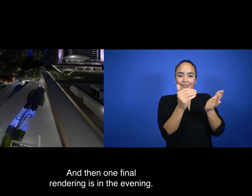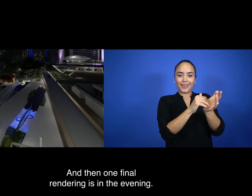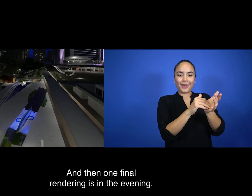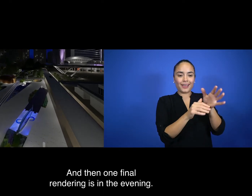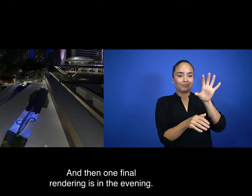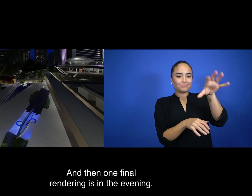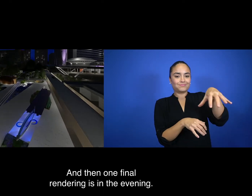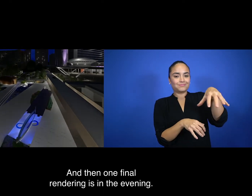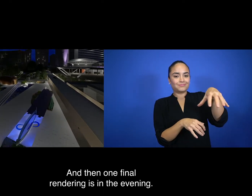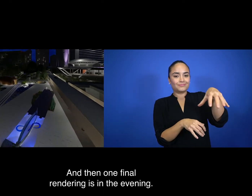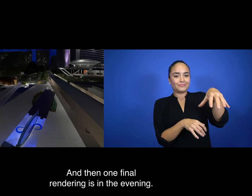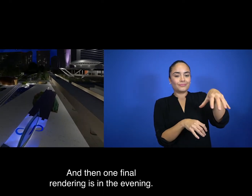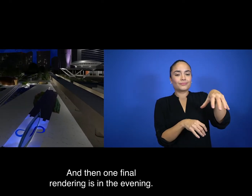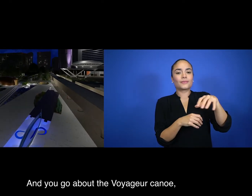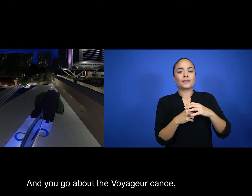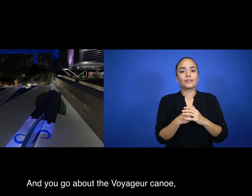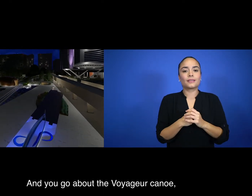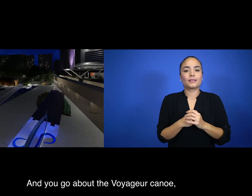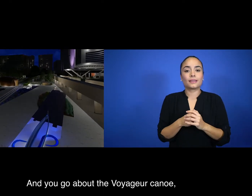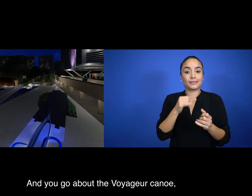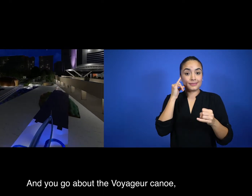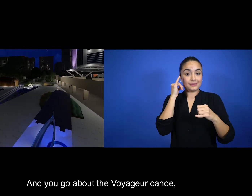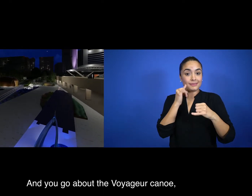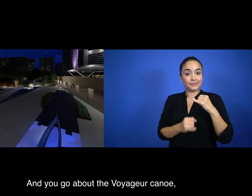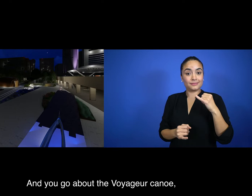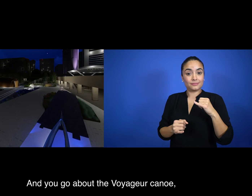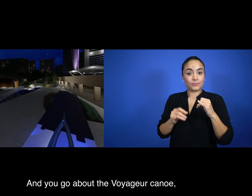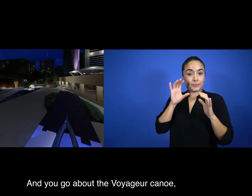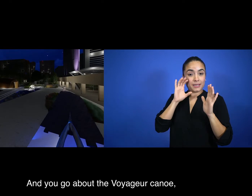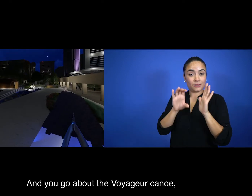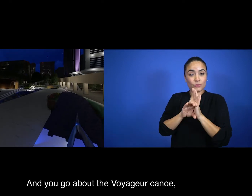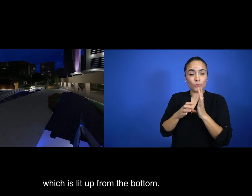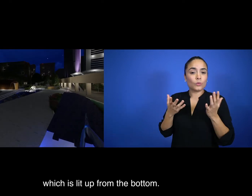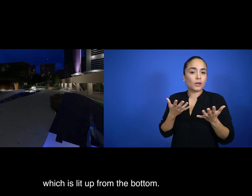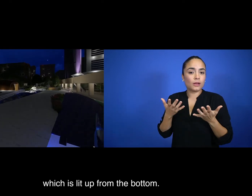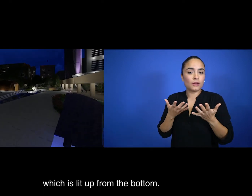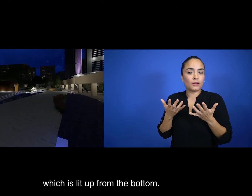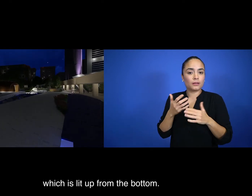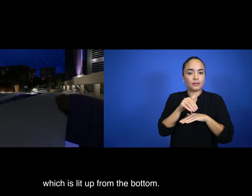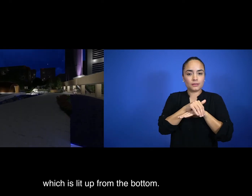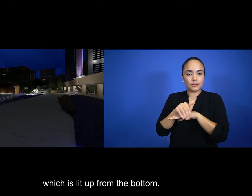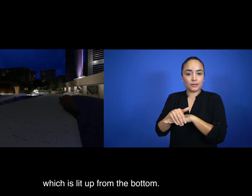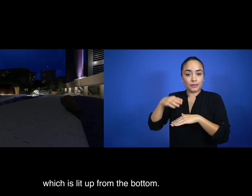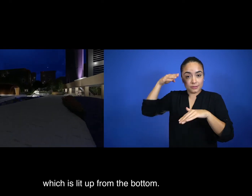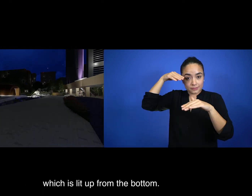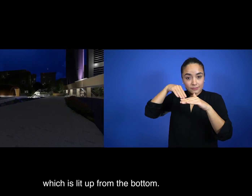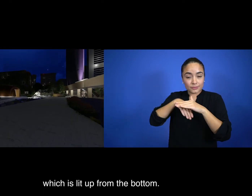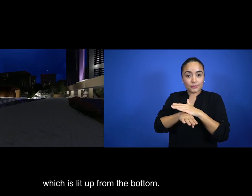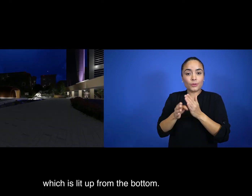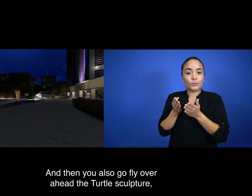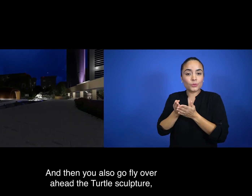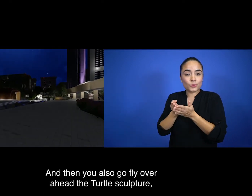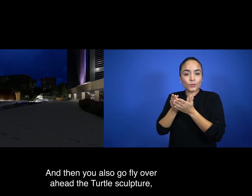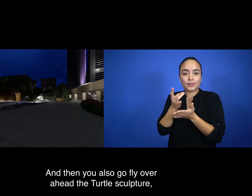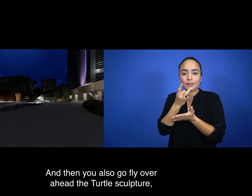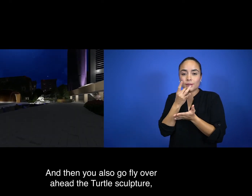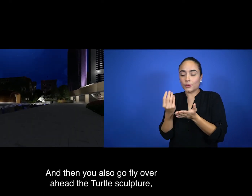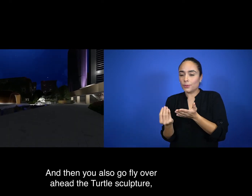rendering is in the evening, and you go above the Voyager canoe, which is lit up from the bottom. And then